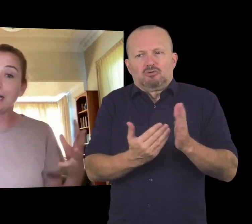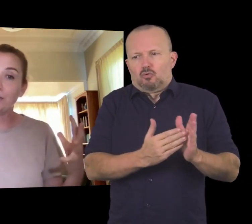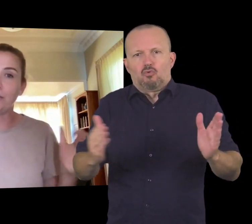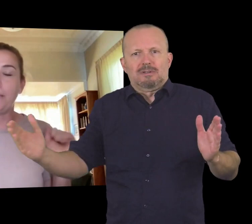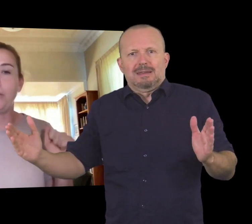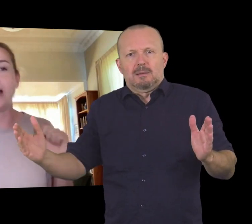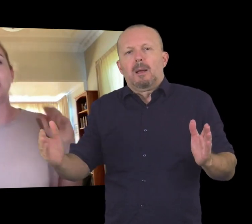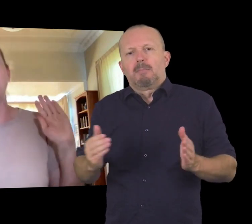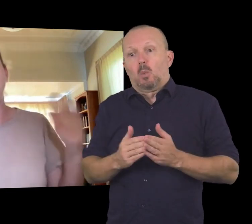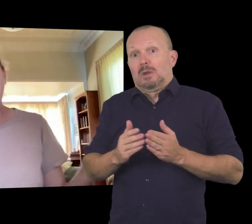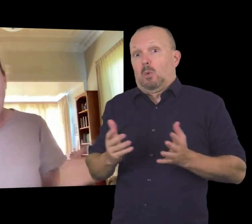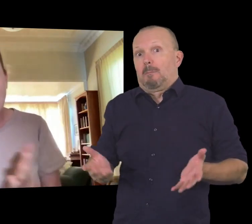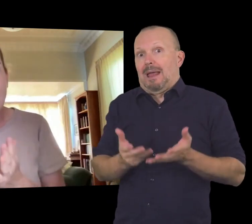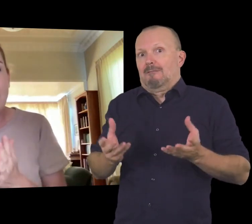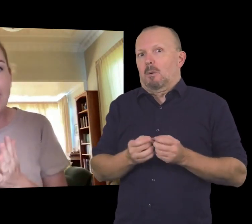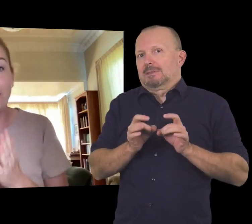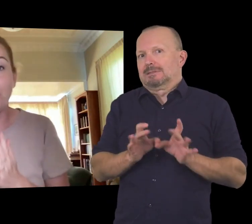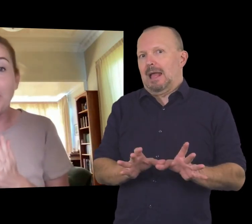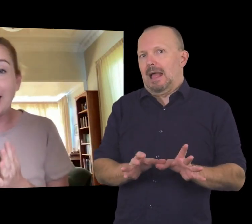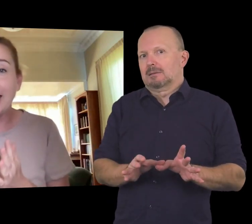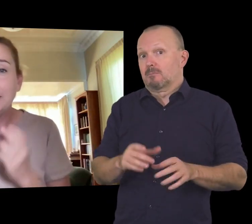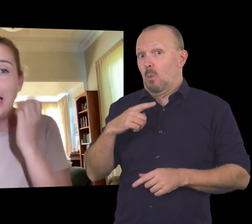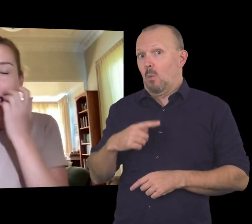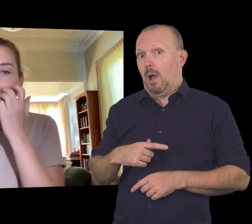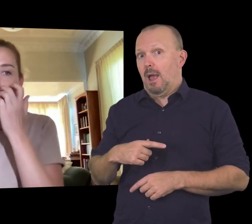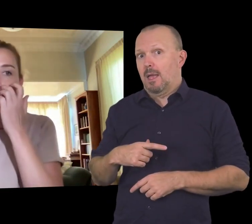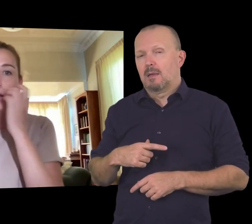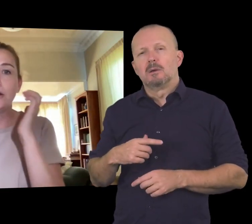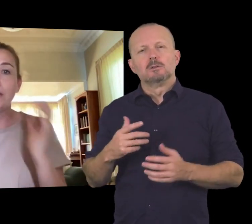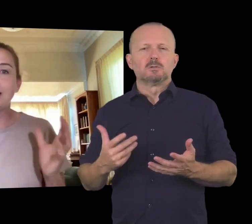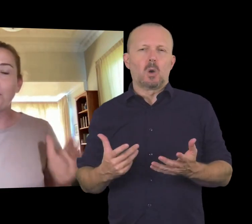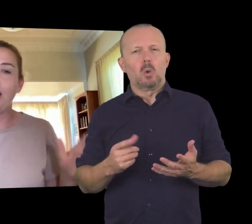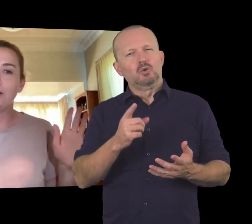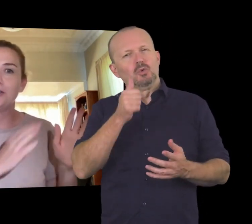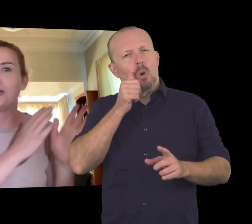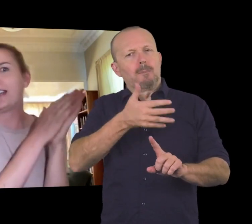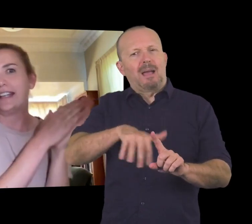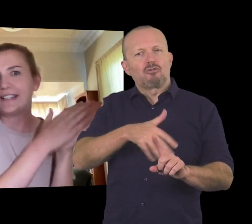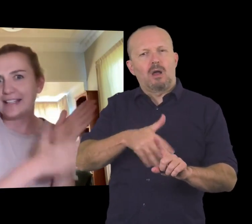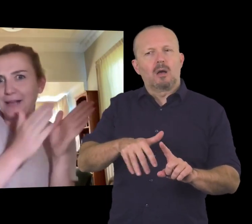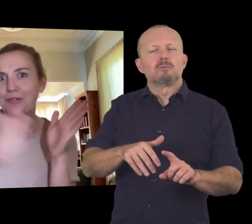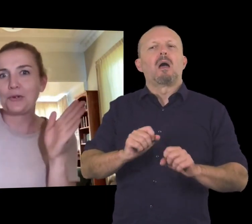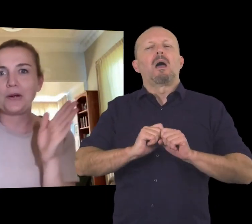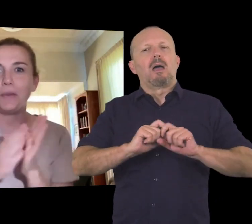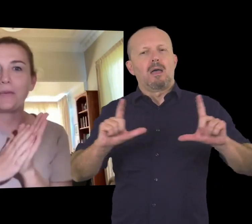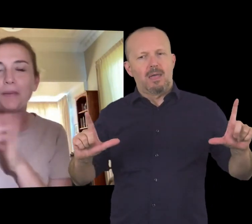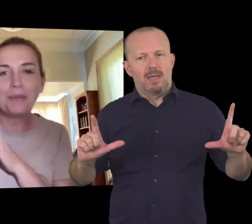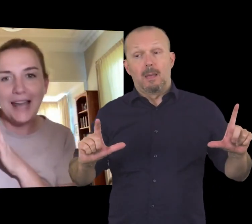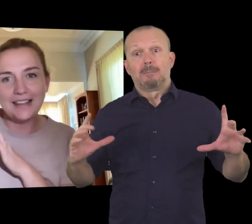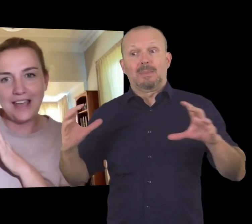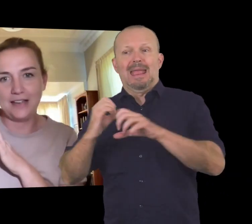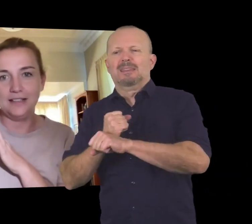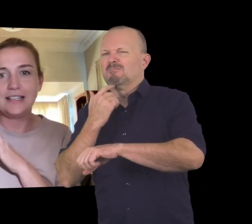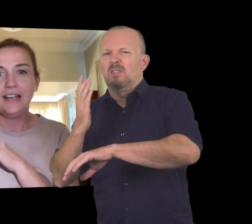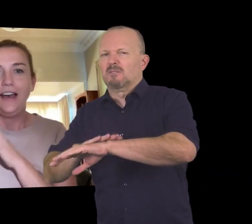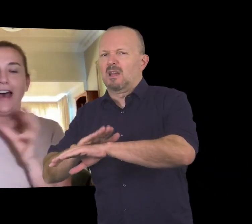little section from it, but we're actually going to play it from the beginning. And the reason why is just so that it kind of sets up the story, but we won't